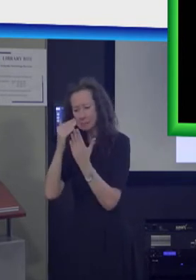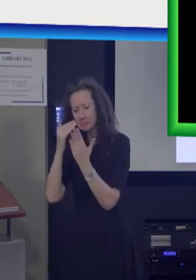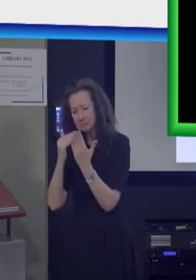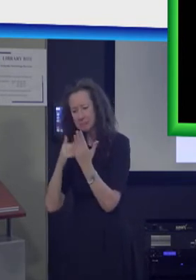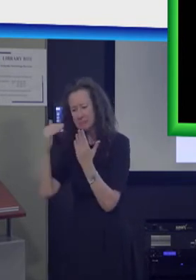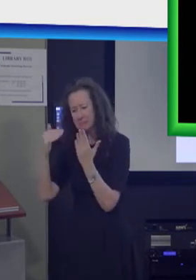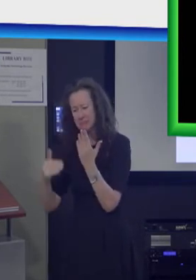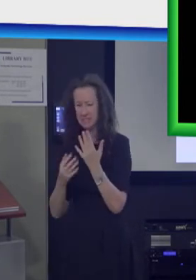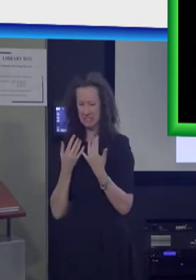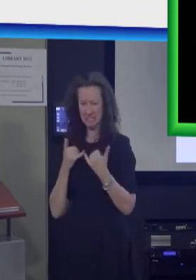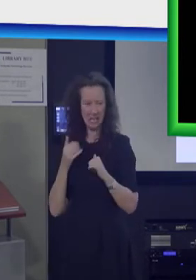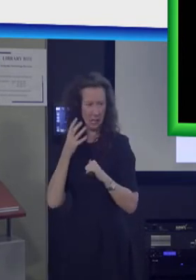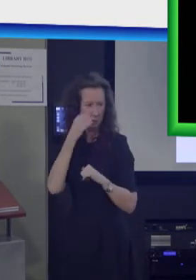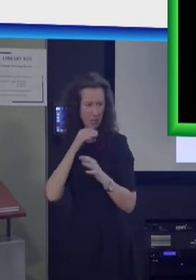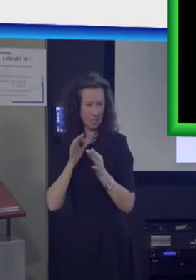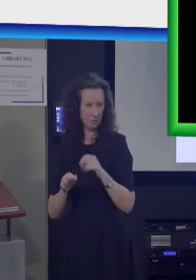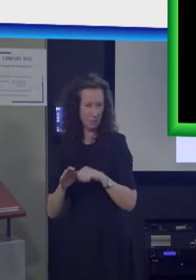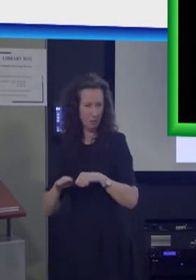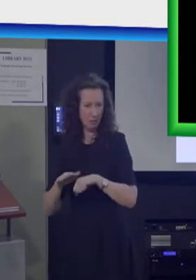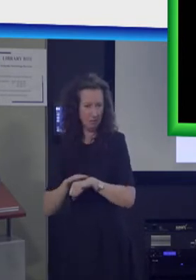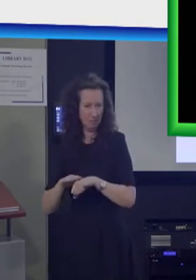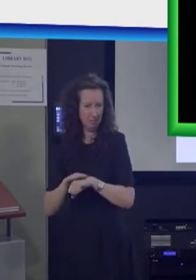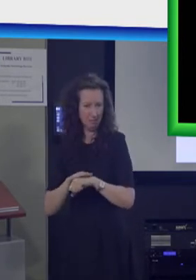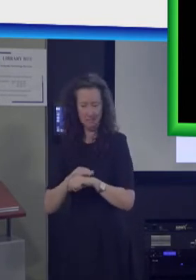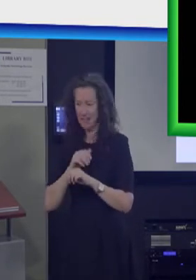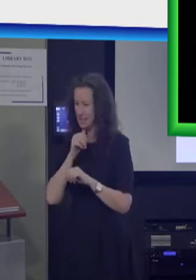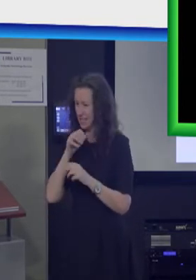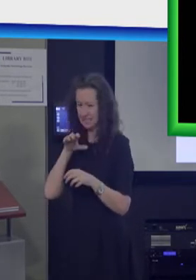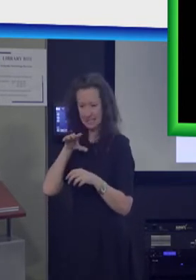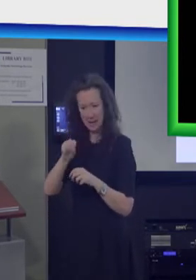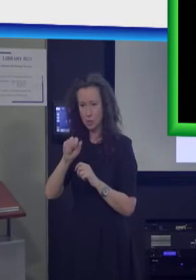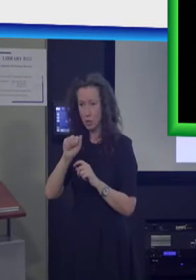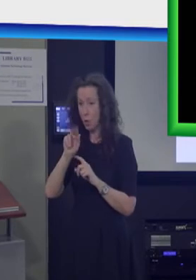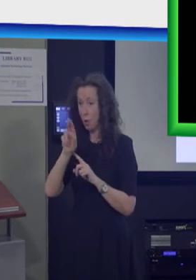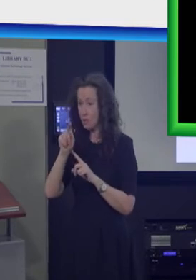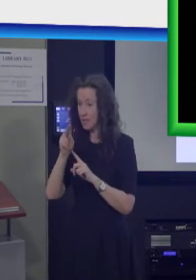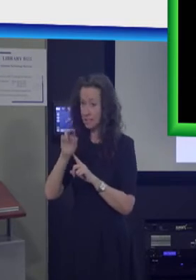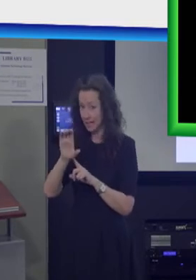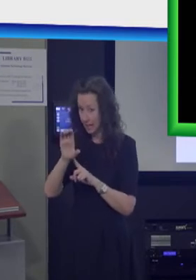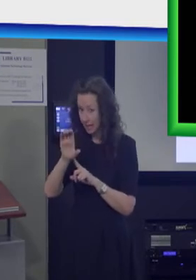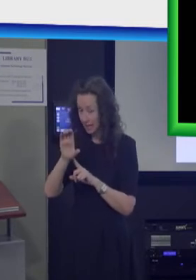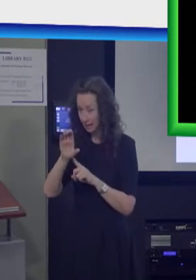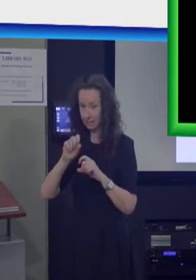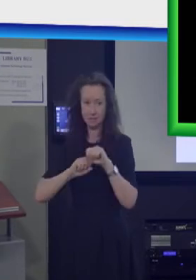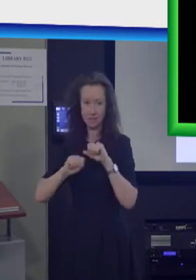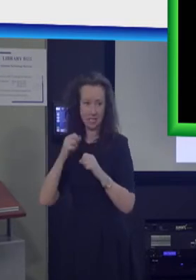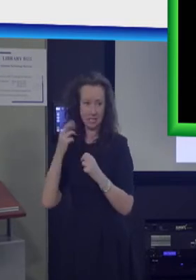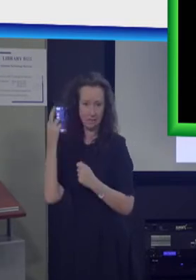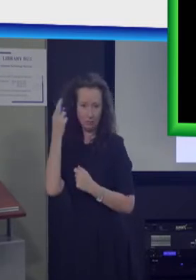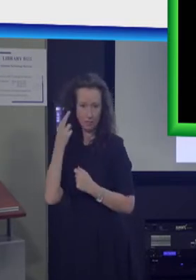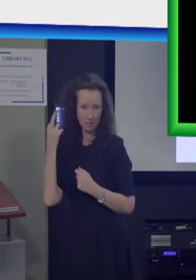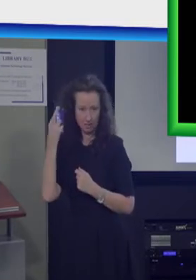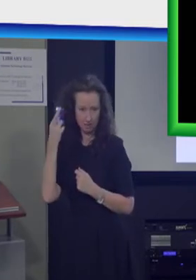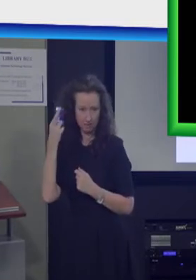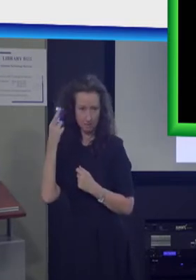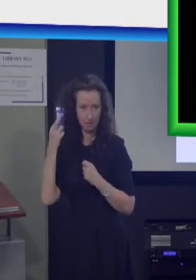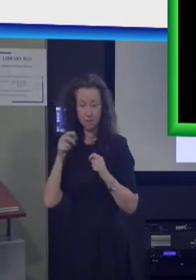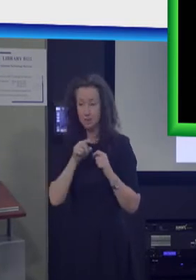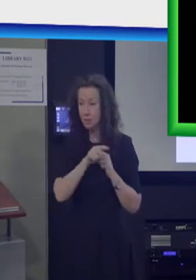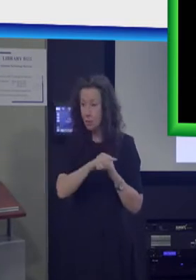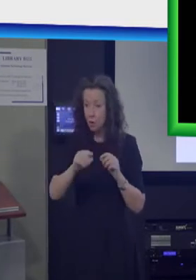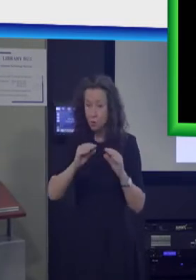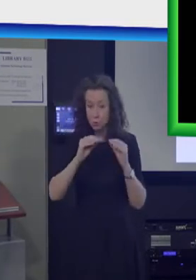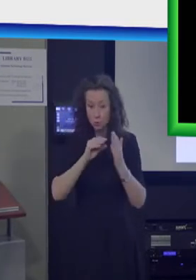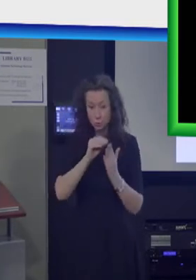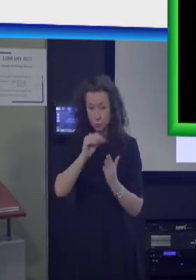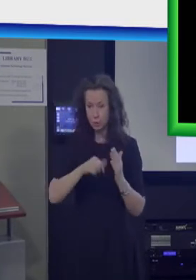too simple. It doesn't capture authentic scientific reasoning. And the kids who are being taught via direct